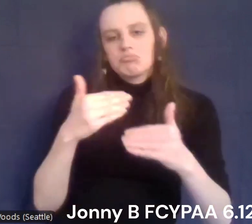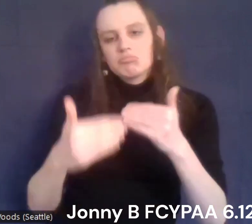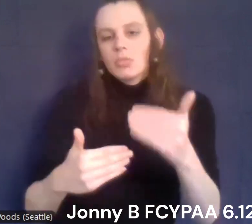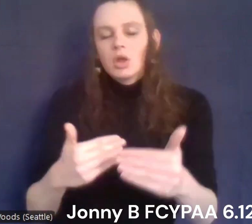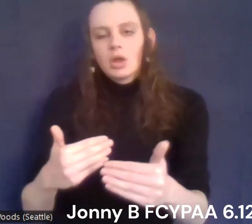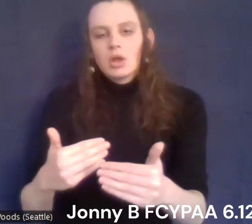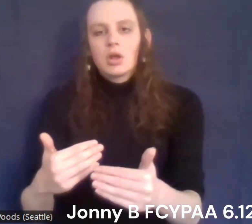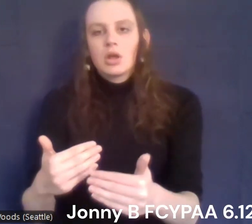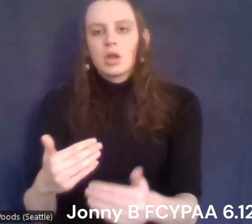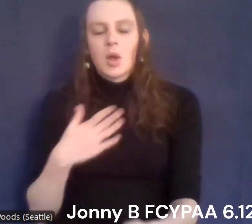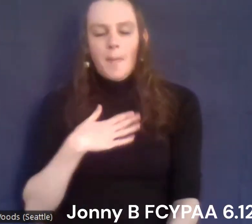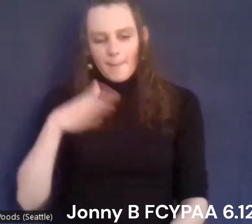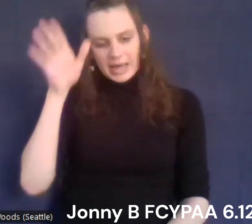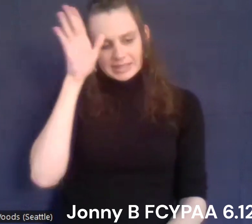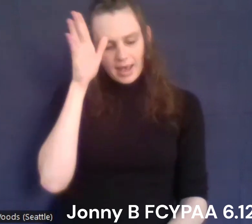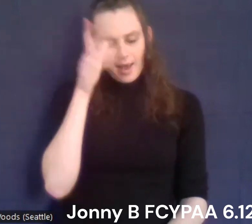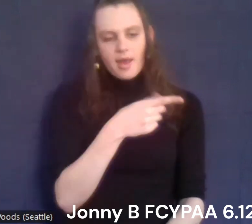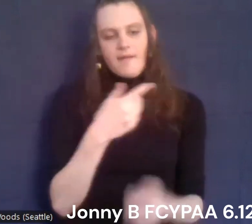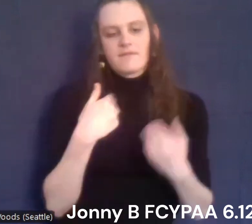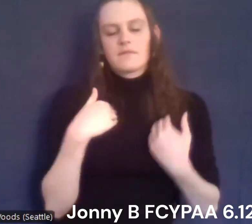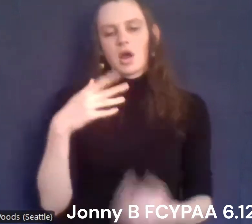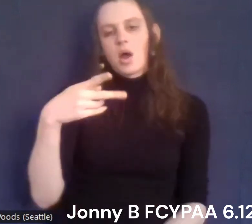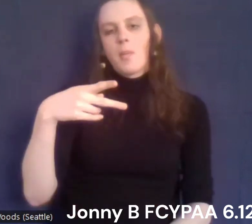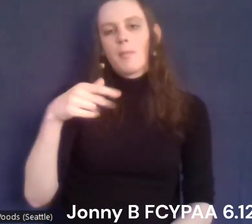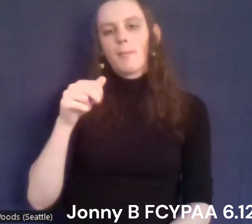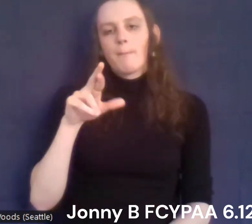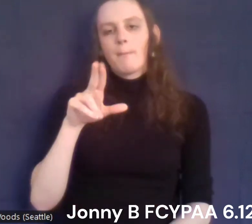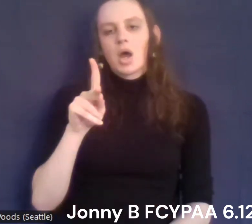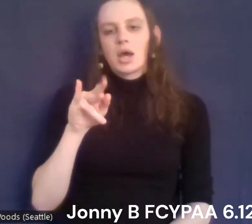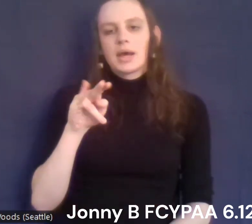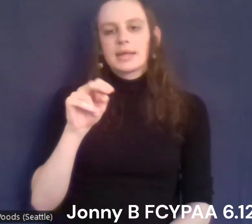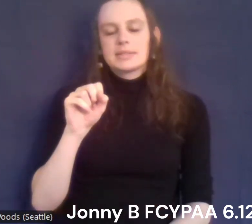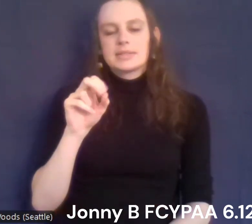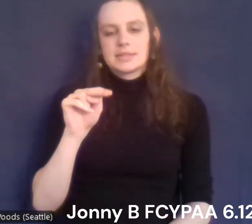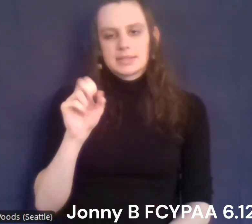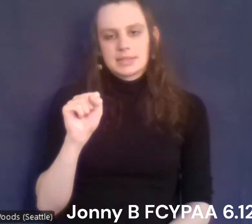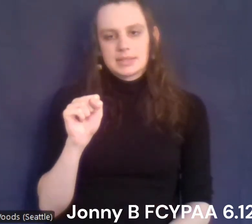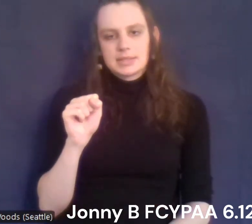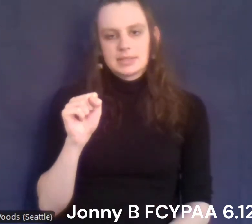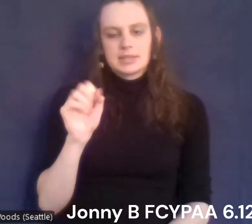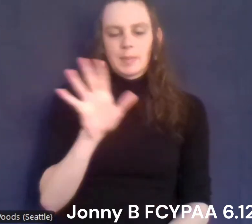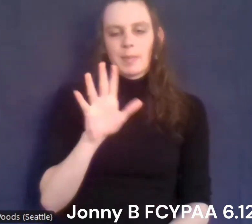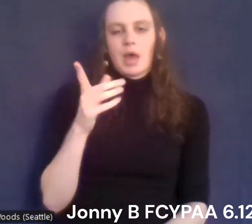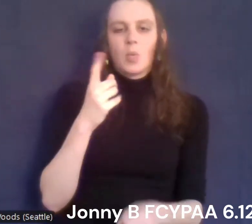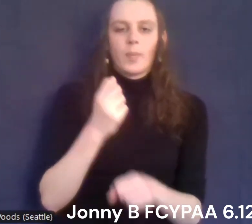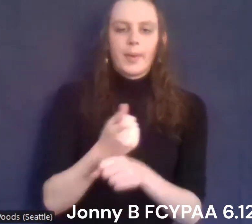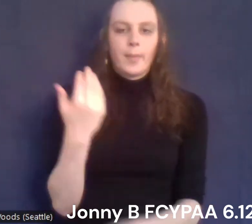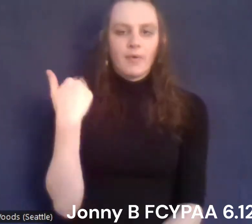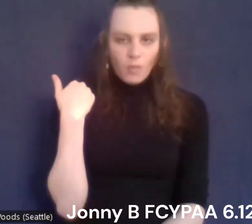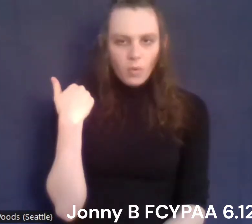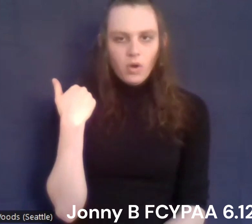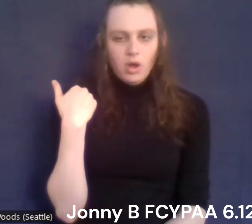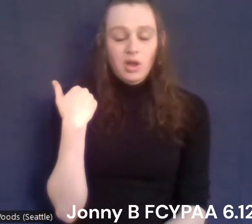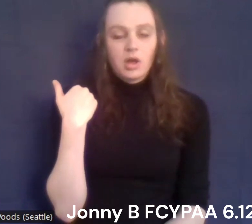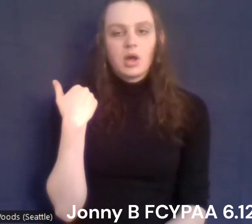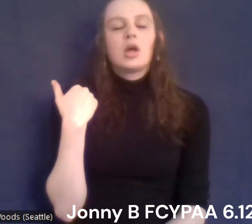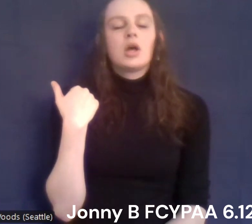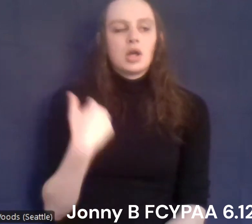gotten Parkinson's like a year before then, and it all kind of came to a head when like he